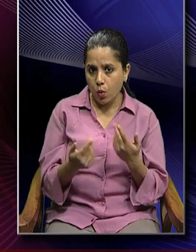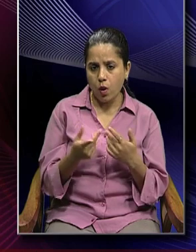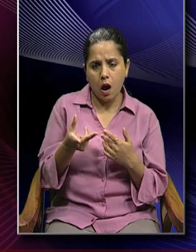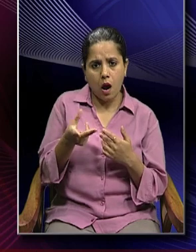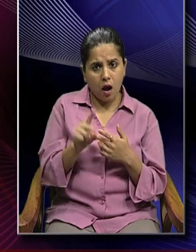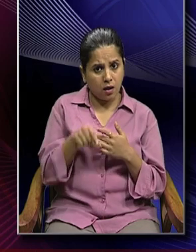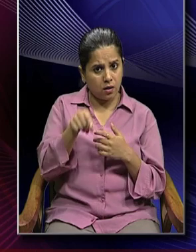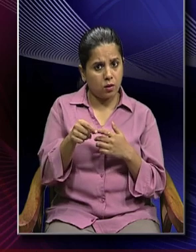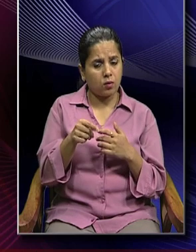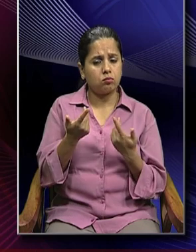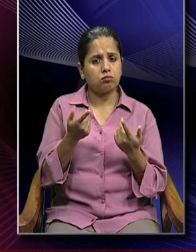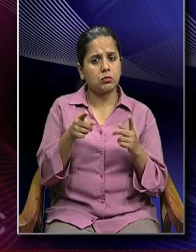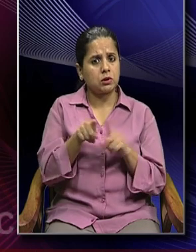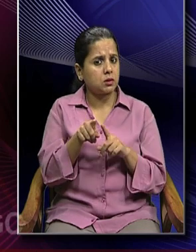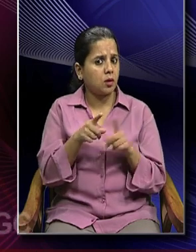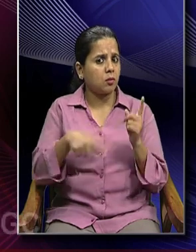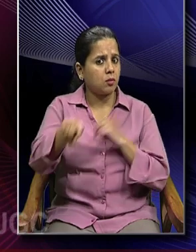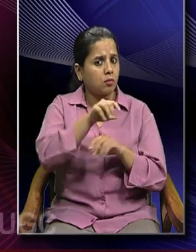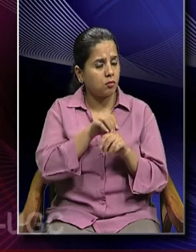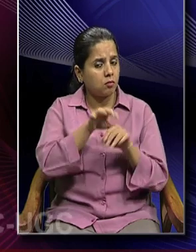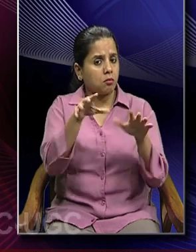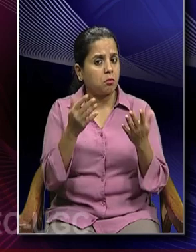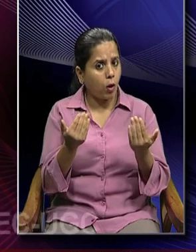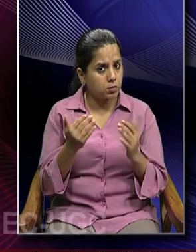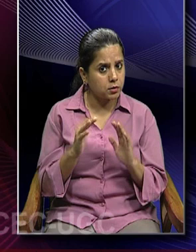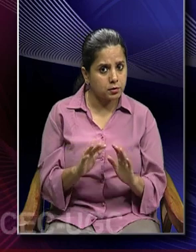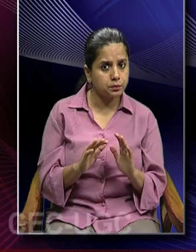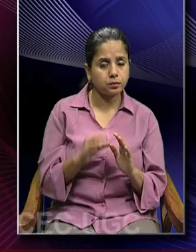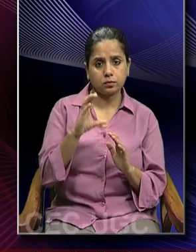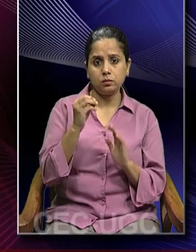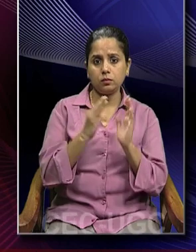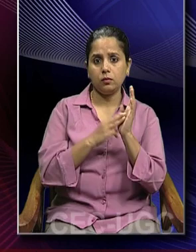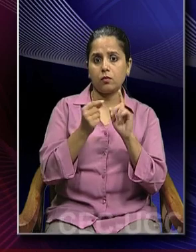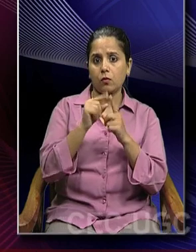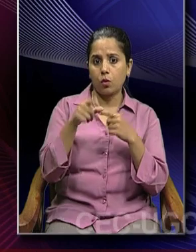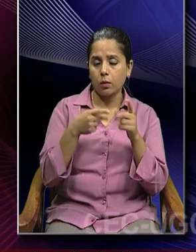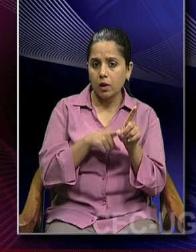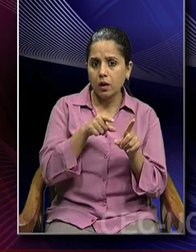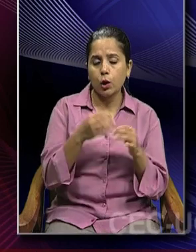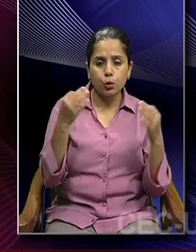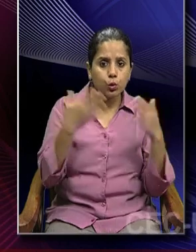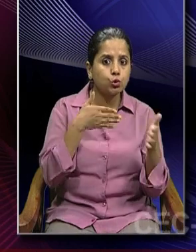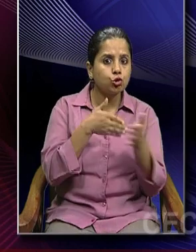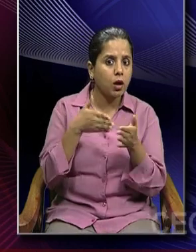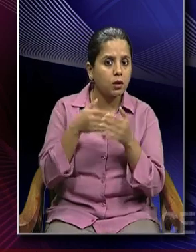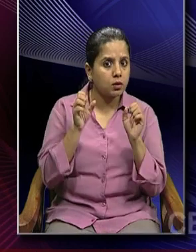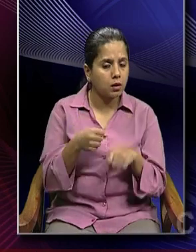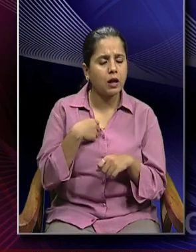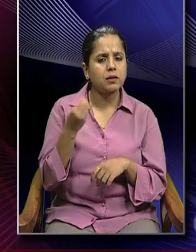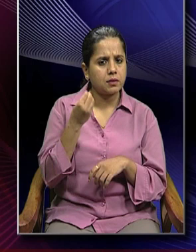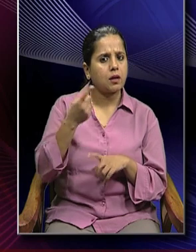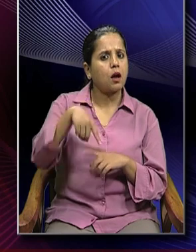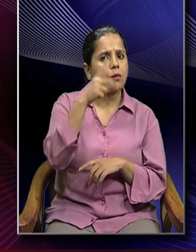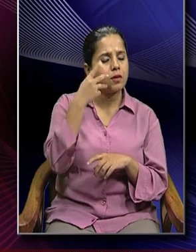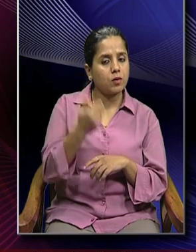rearrange, can I rationalize to these competencies to meet the new challenges? At times we have seen that